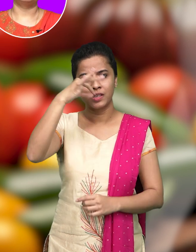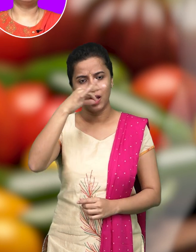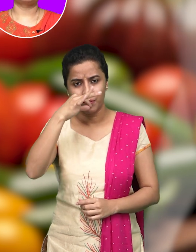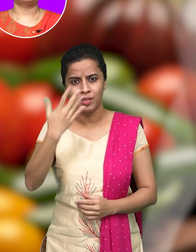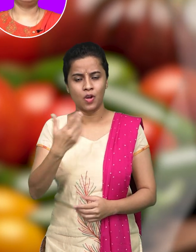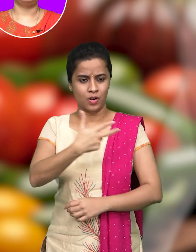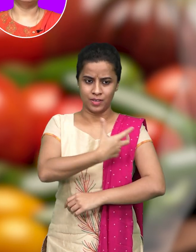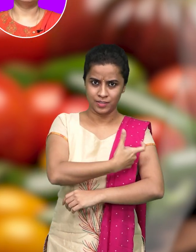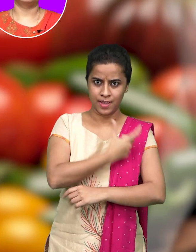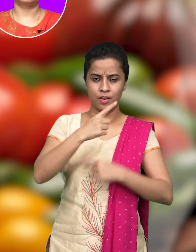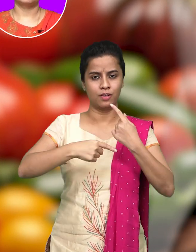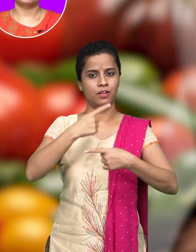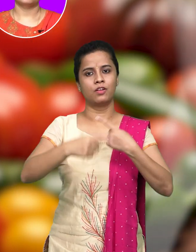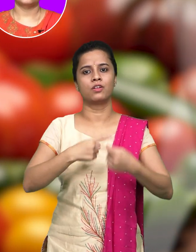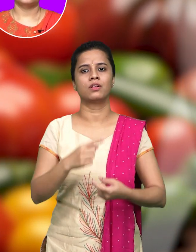regularly.